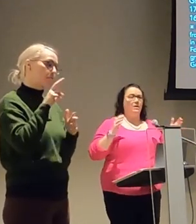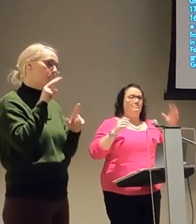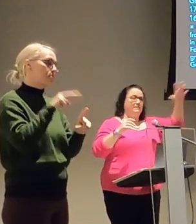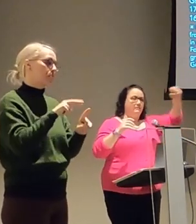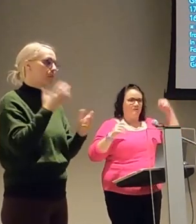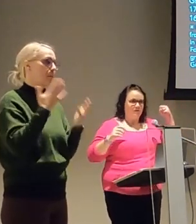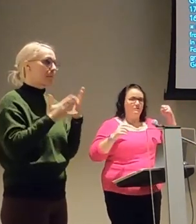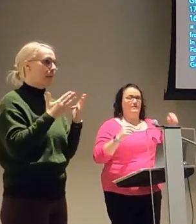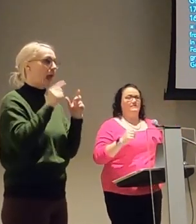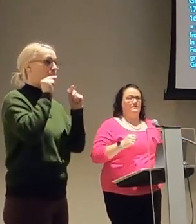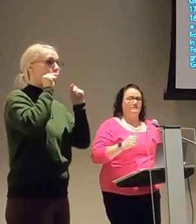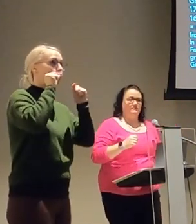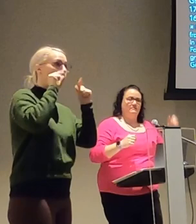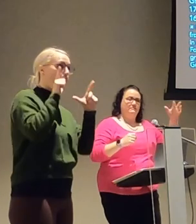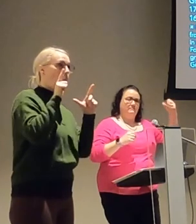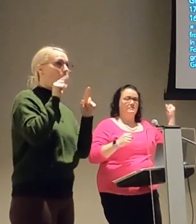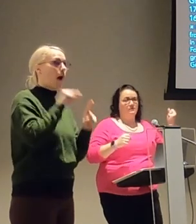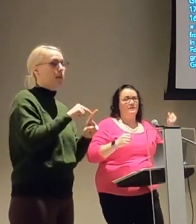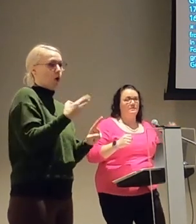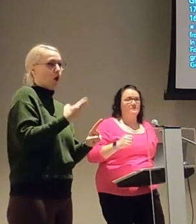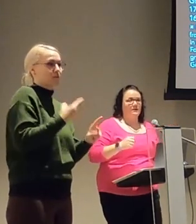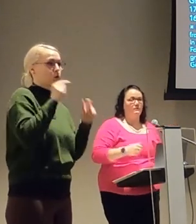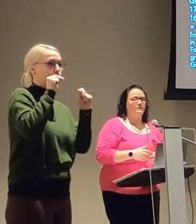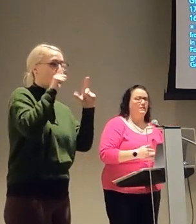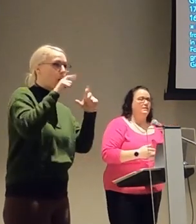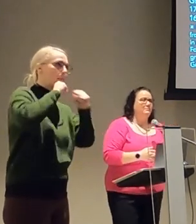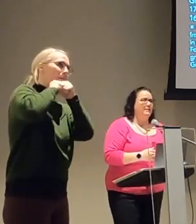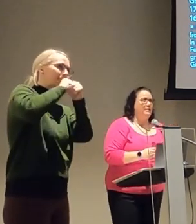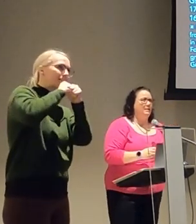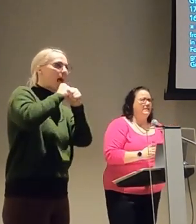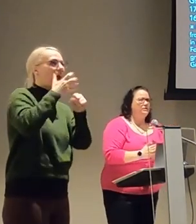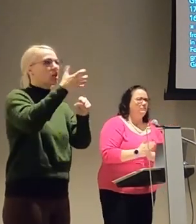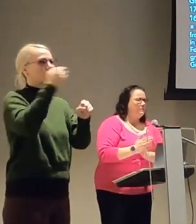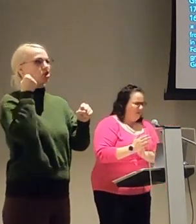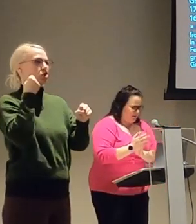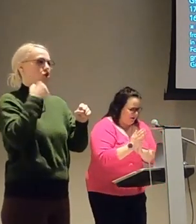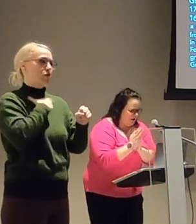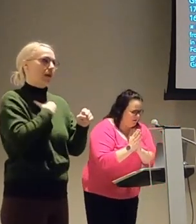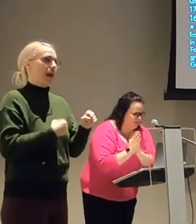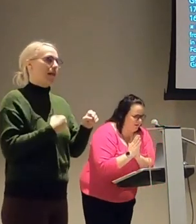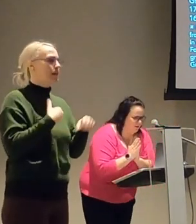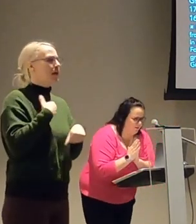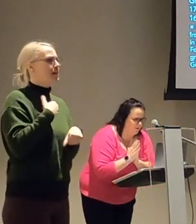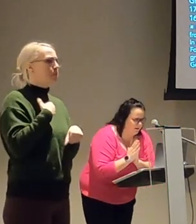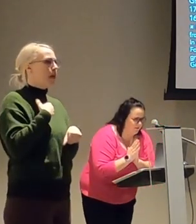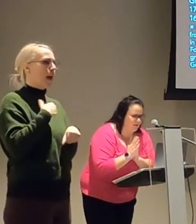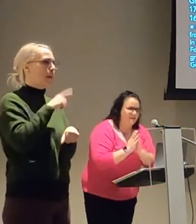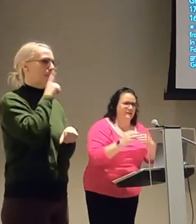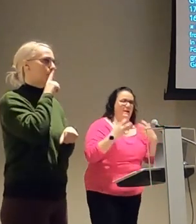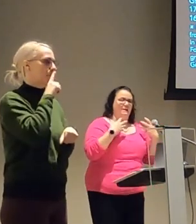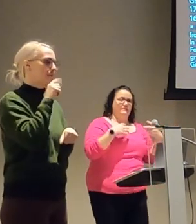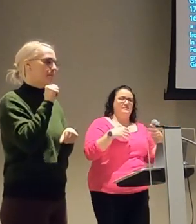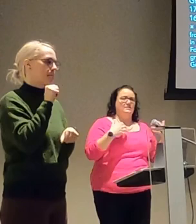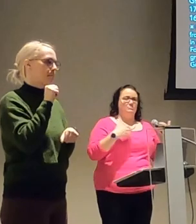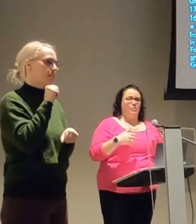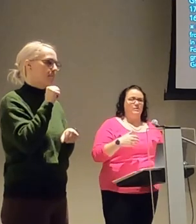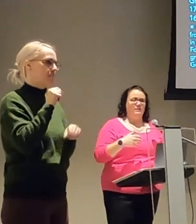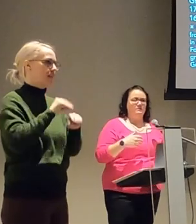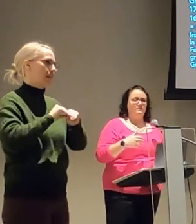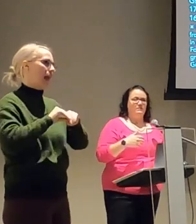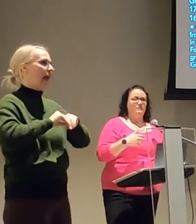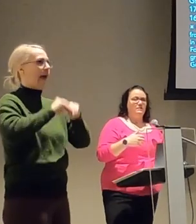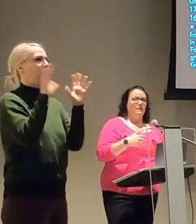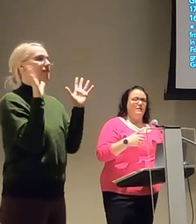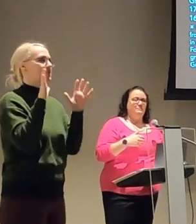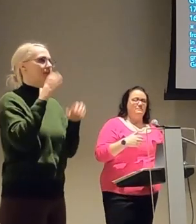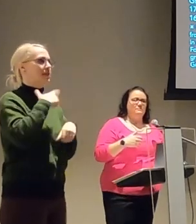he woke up and tried to defend himself. But I don't think that it's like obviously broken.